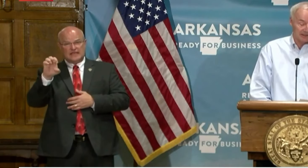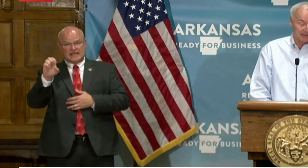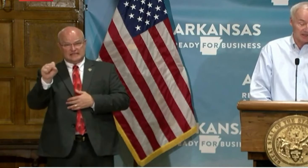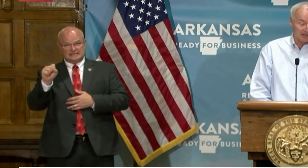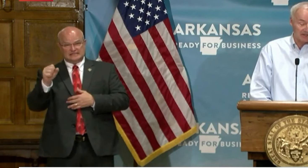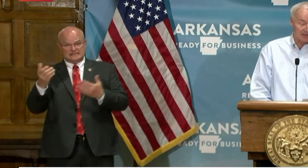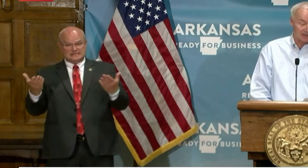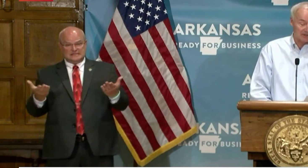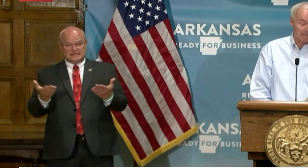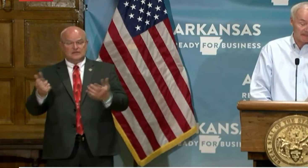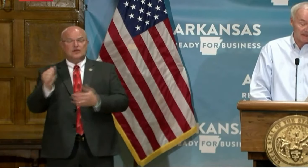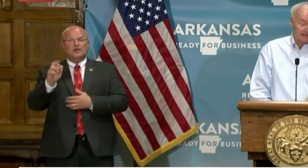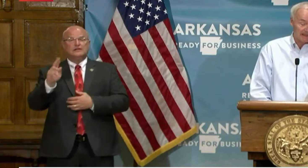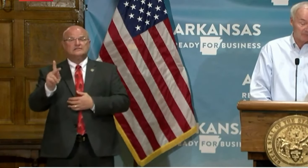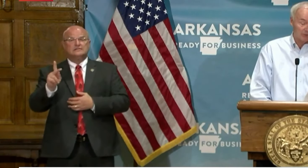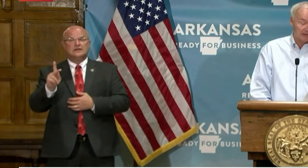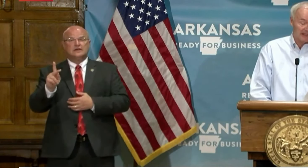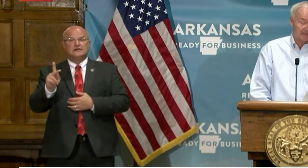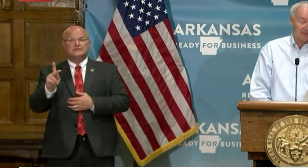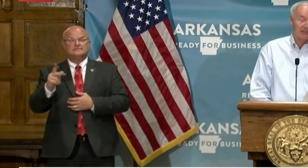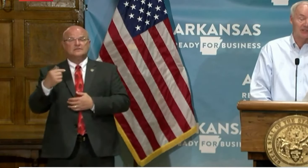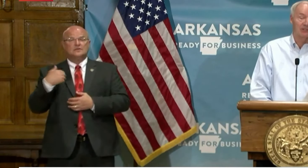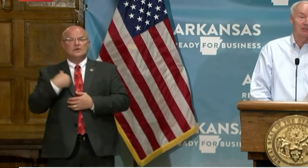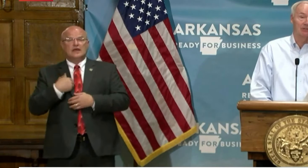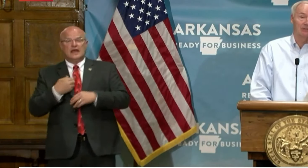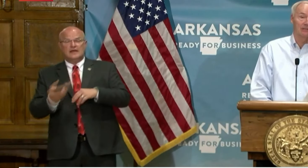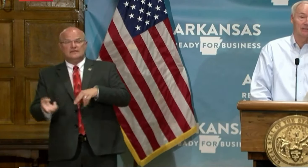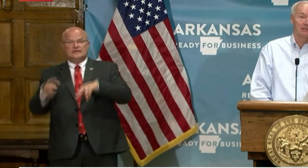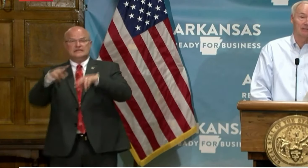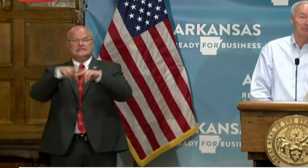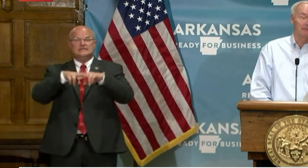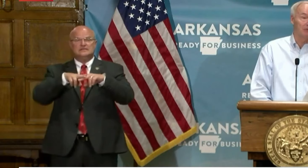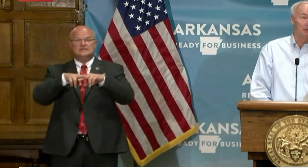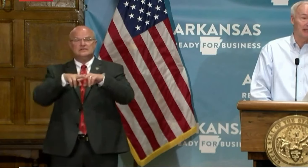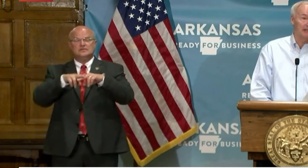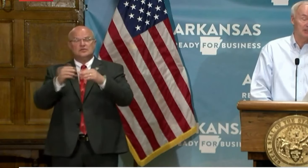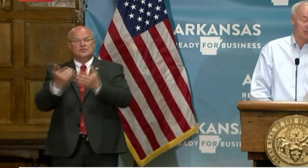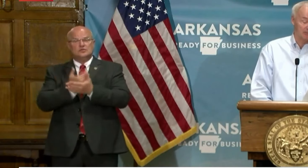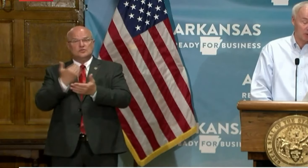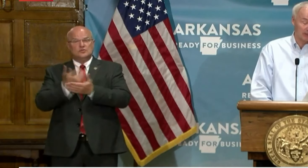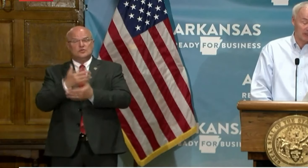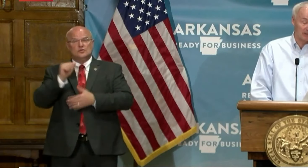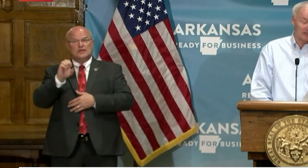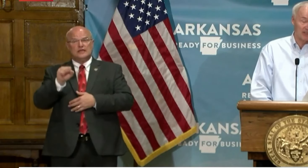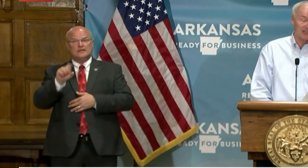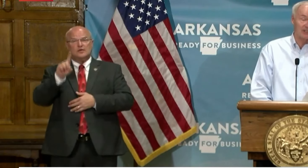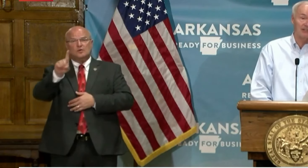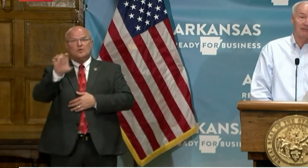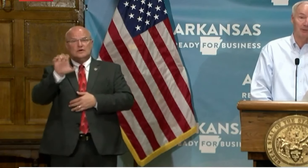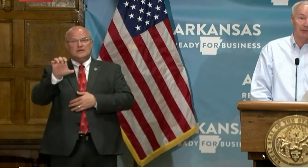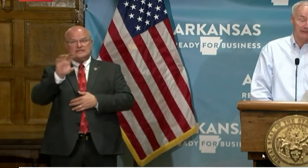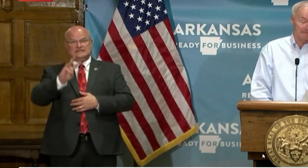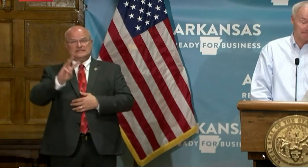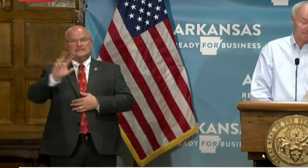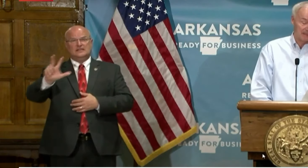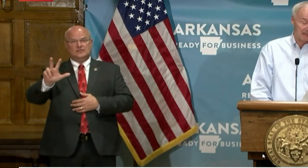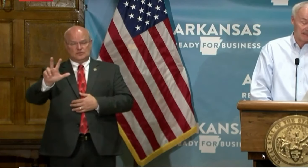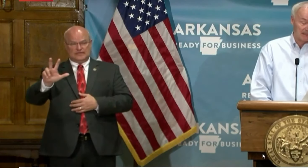here in Arkansas, and we have an additional number of new cases of